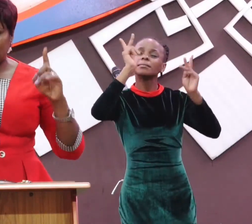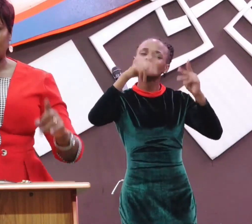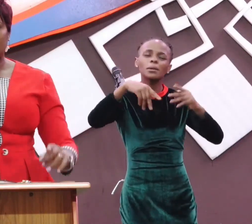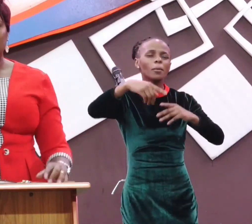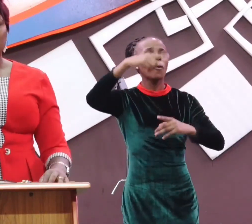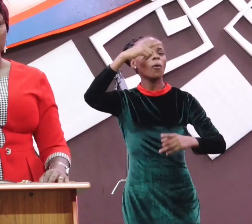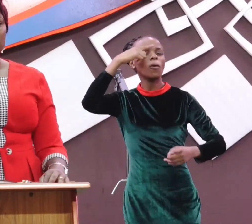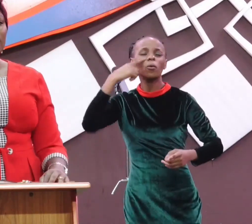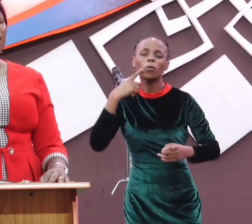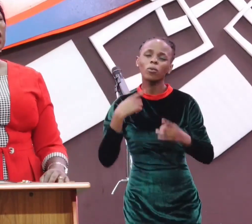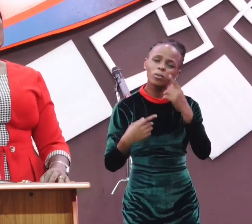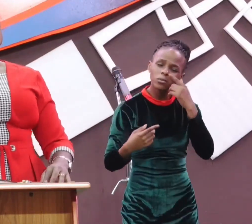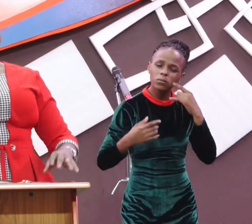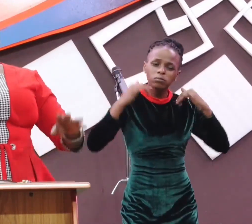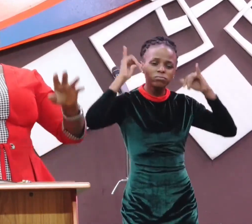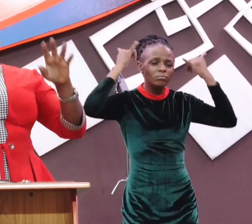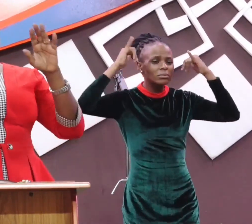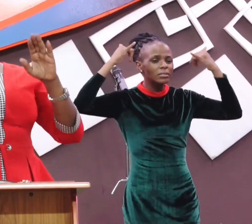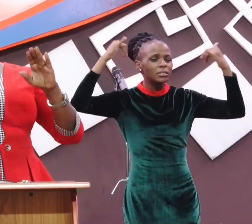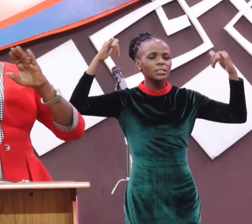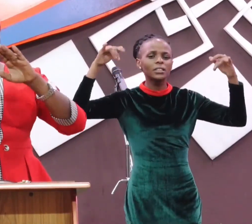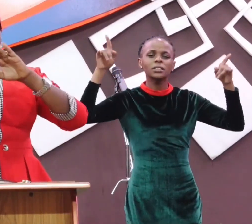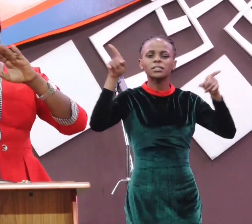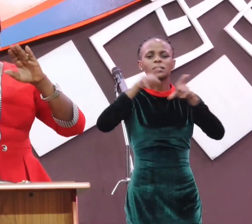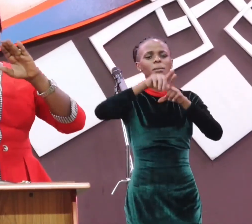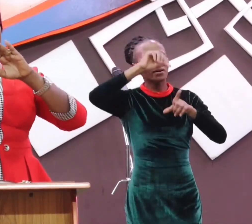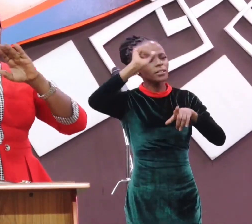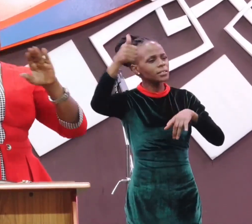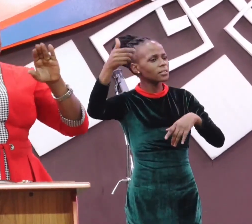dream. I heard people crying.